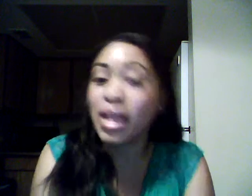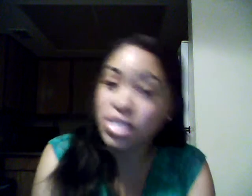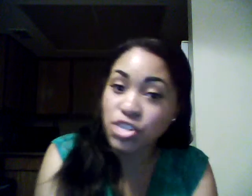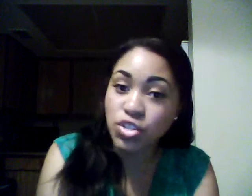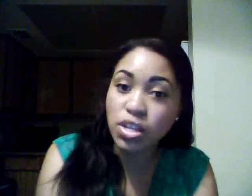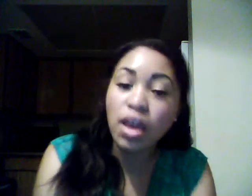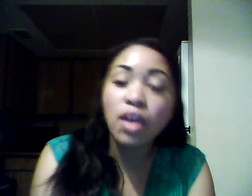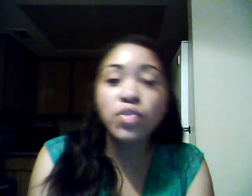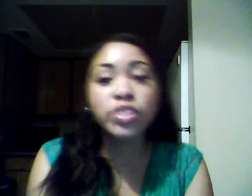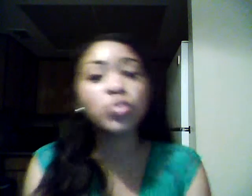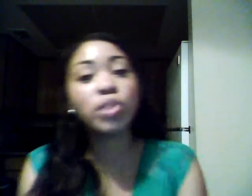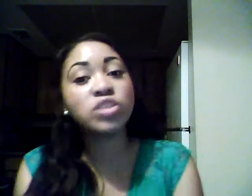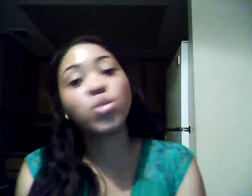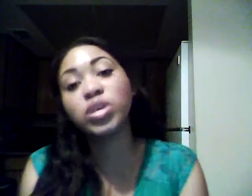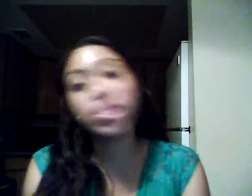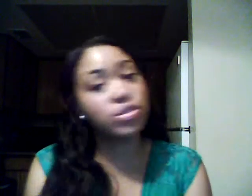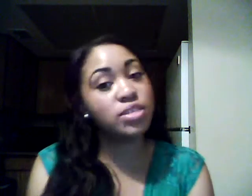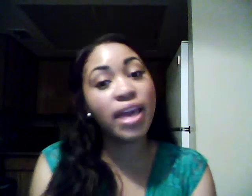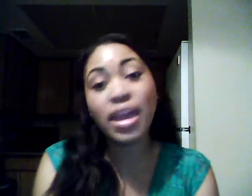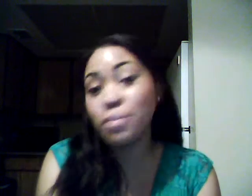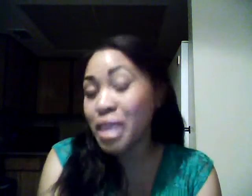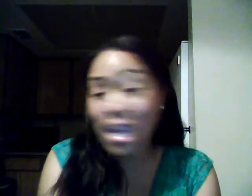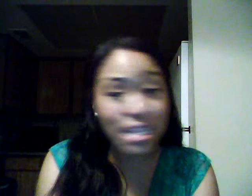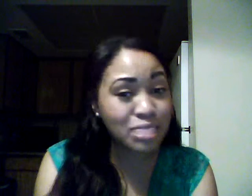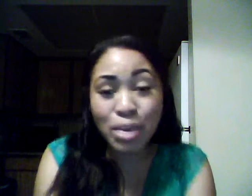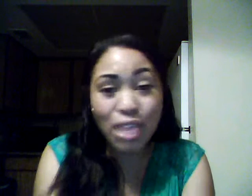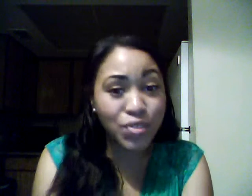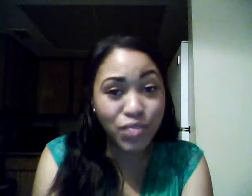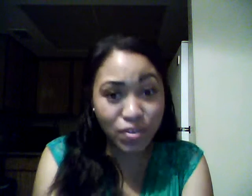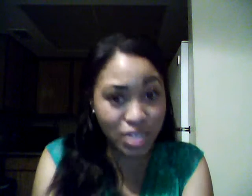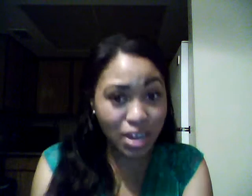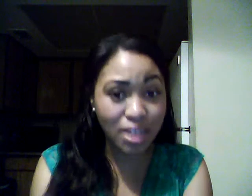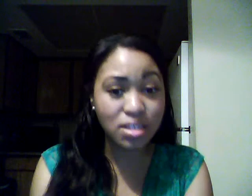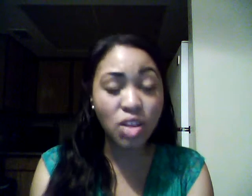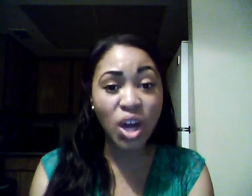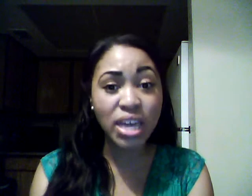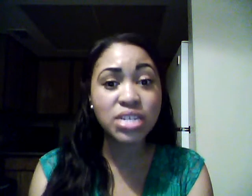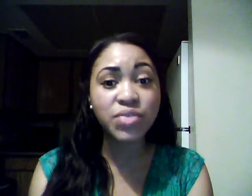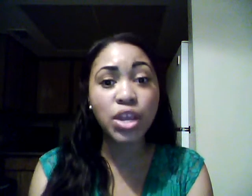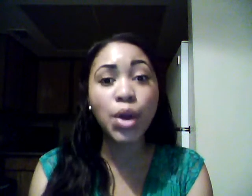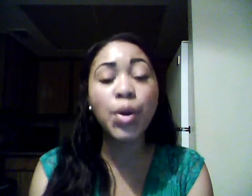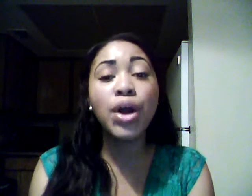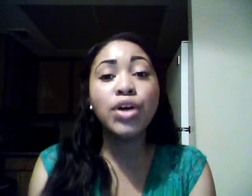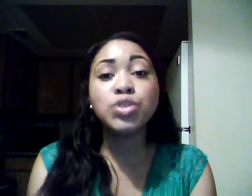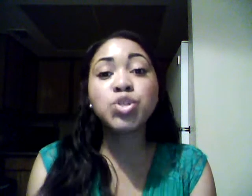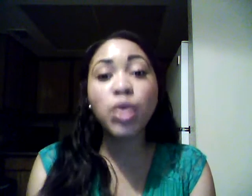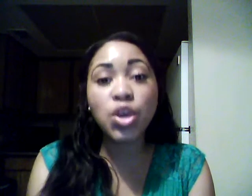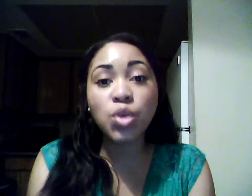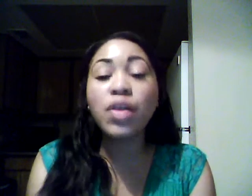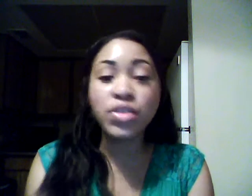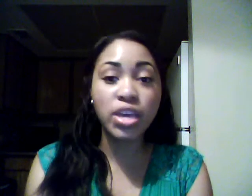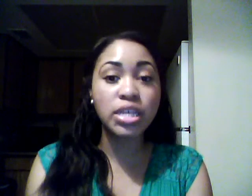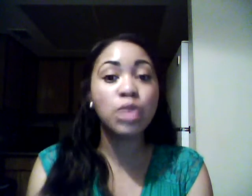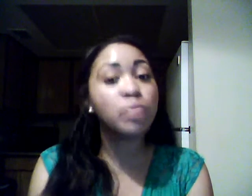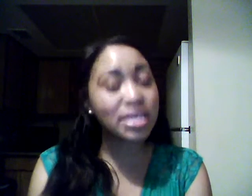in-class session. This will be a short little 10 minutes, maybe even 15 at the longest video, showing you all the things that you missed